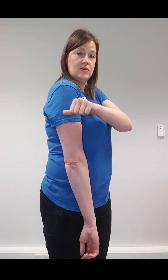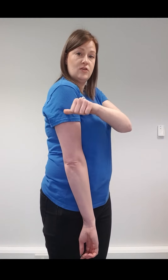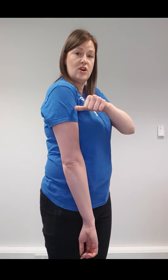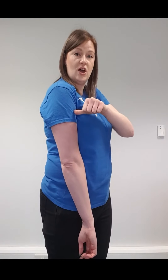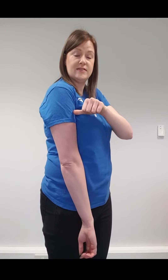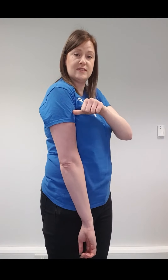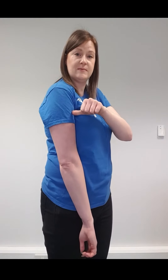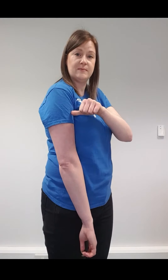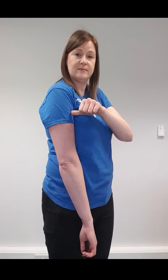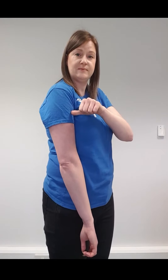nurse.